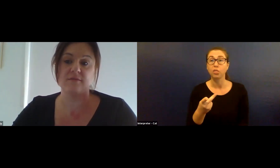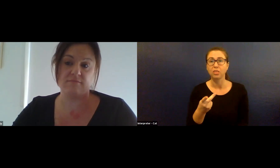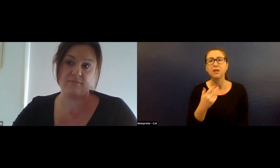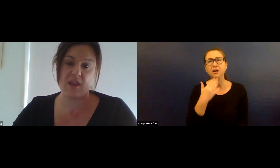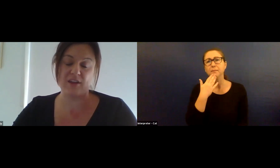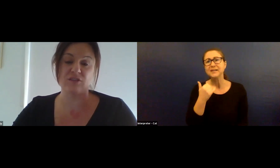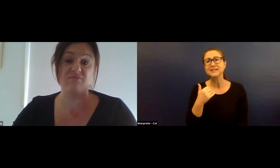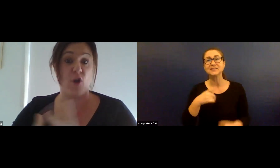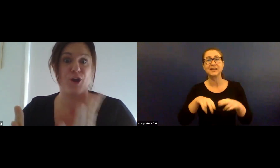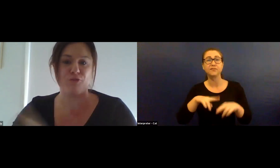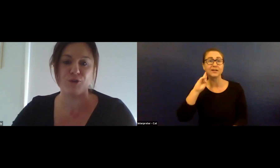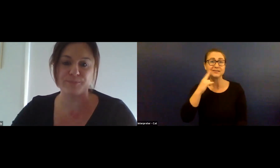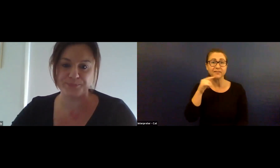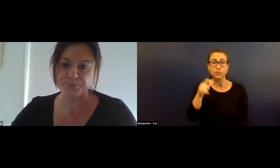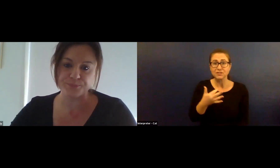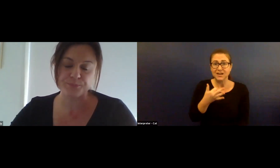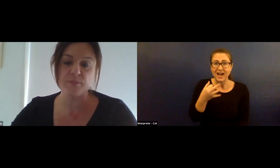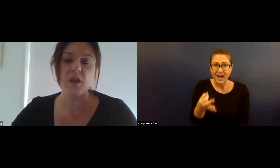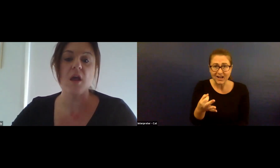needs and just follow through.